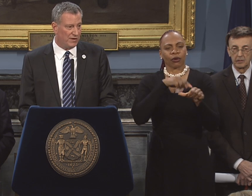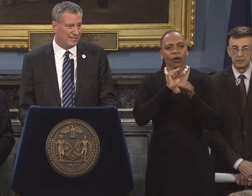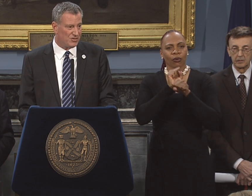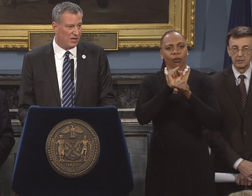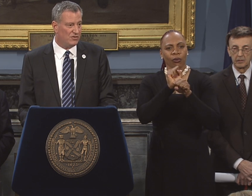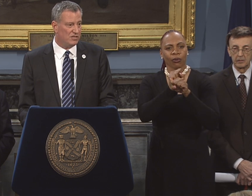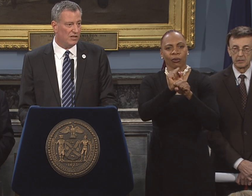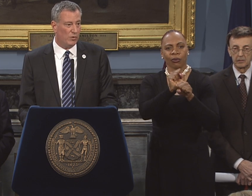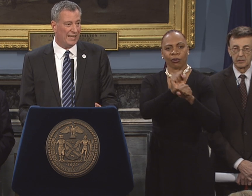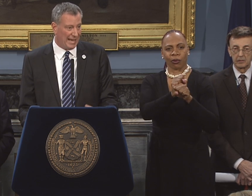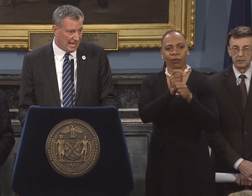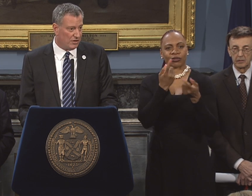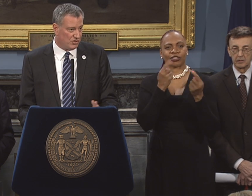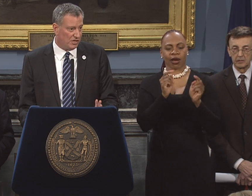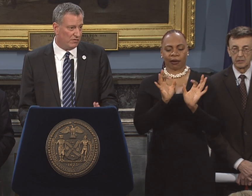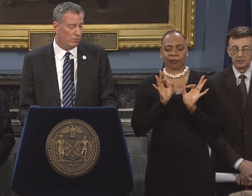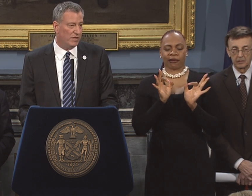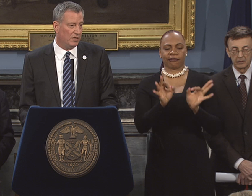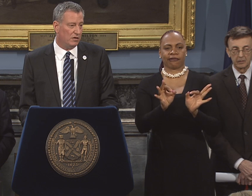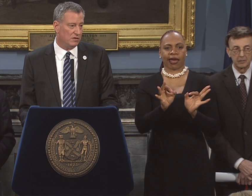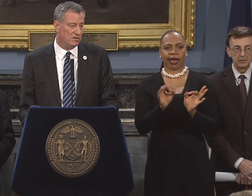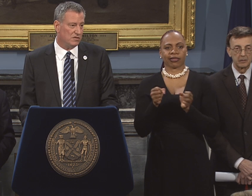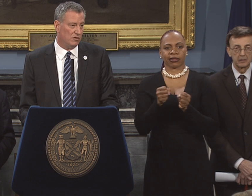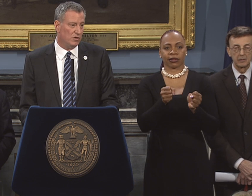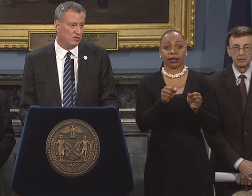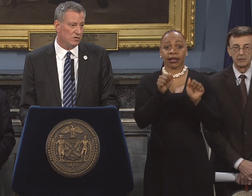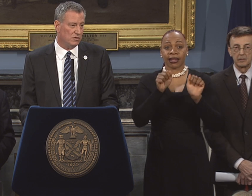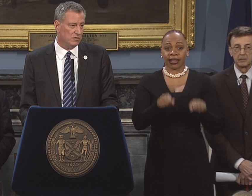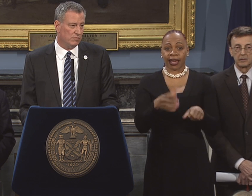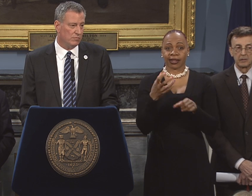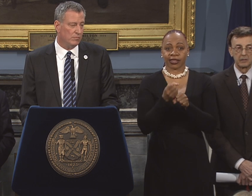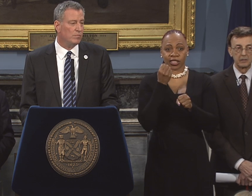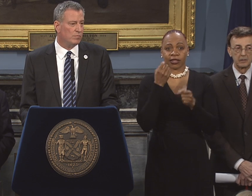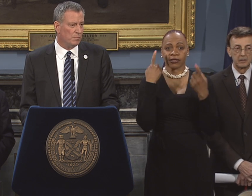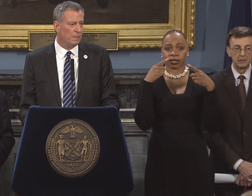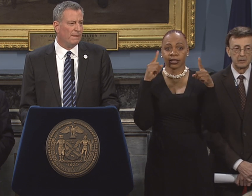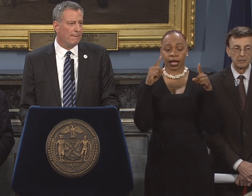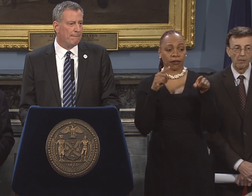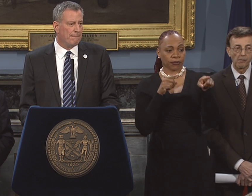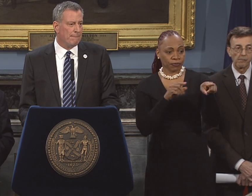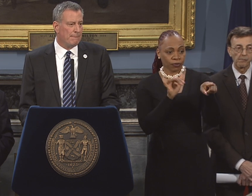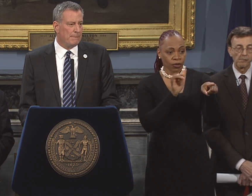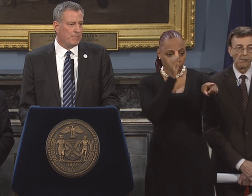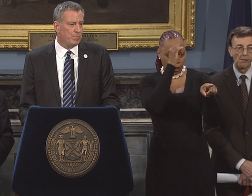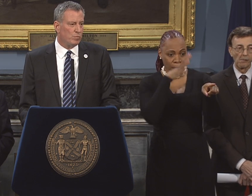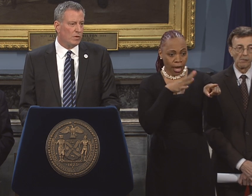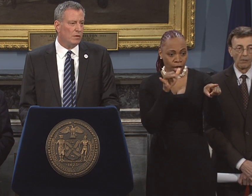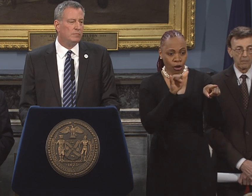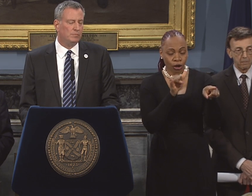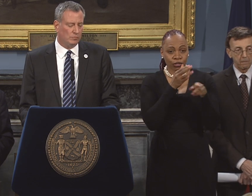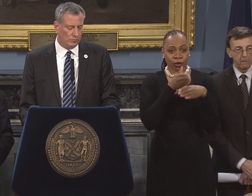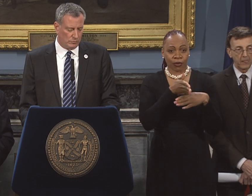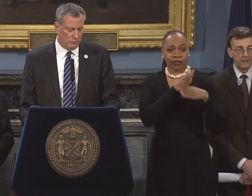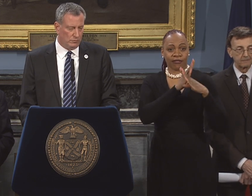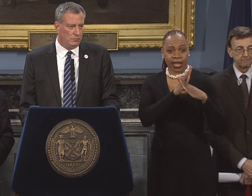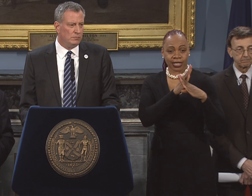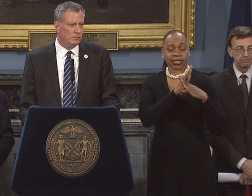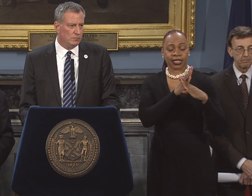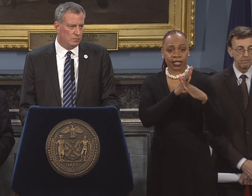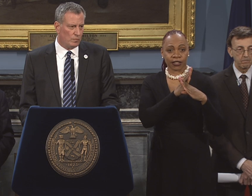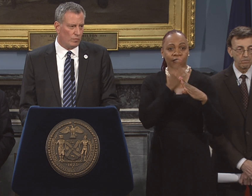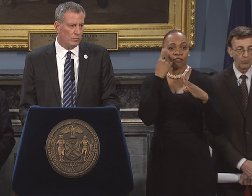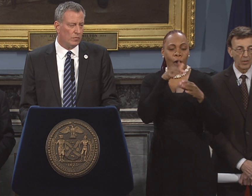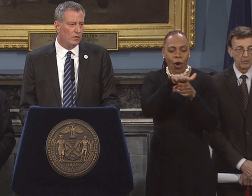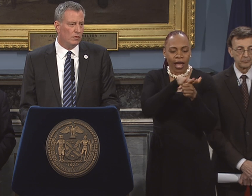try and perfect the strategies that we can achieve within our existing resources. Also, that include preemptive measures to, like, knowing an area that has particularly